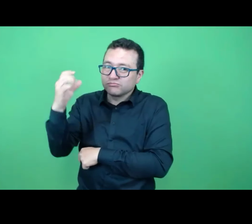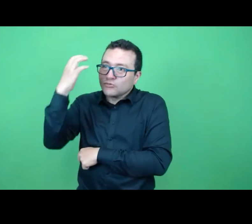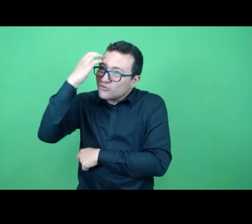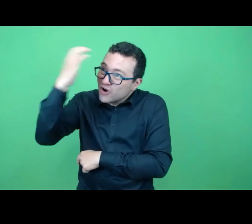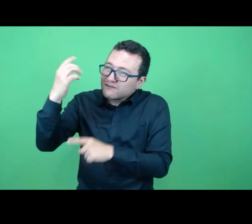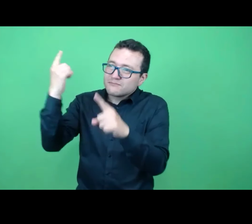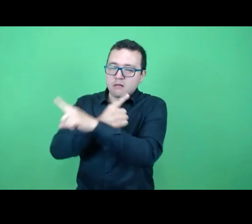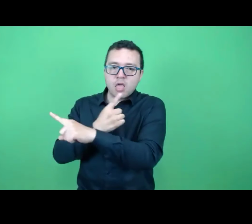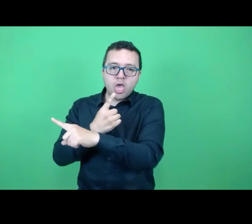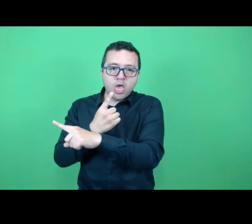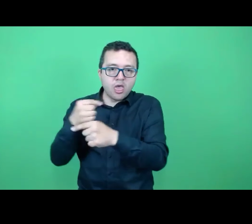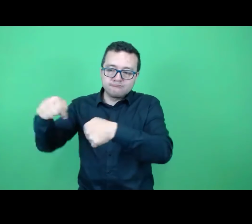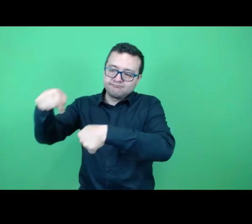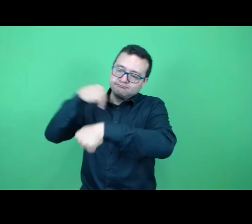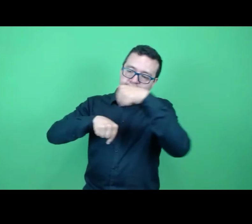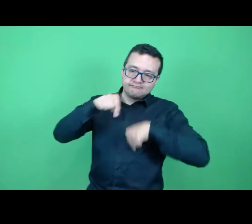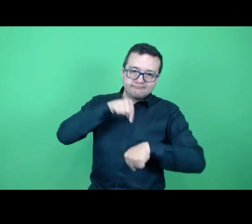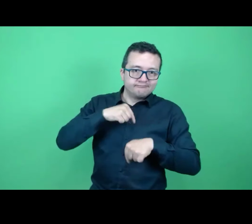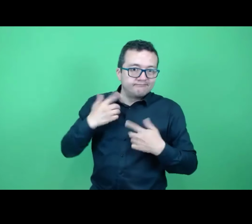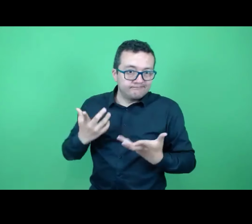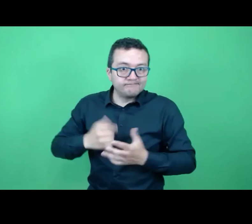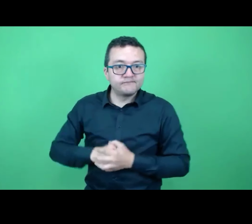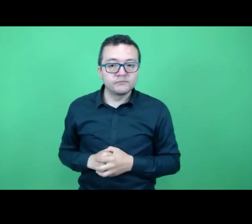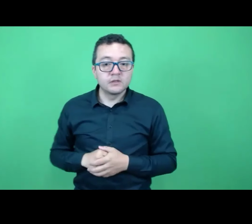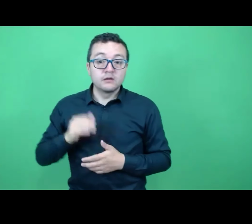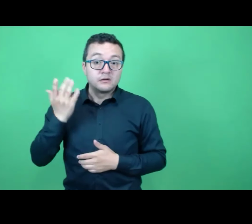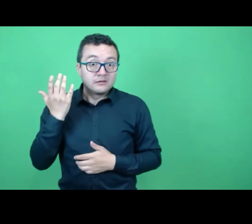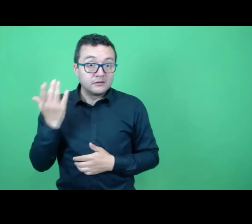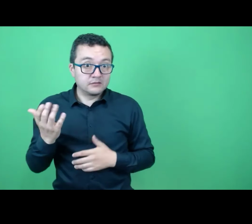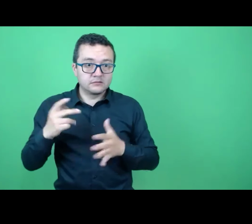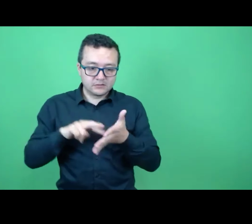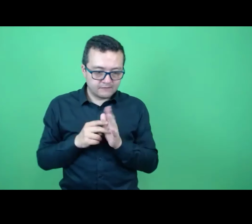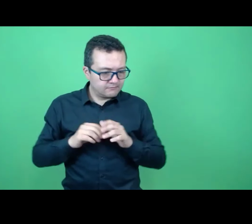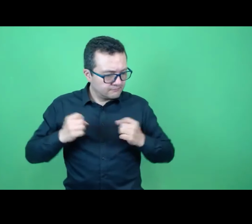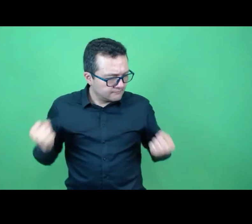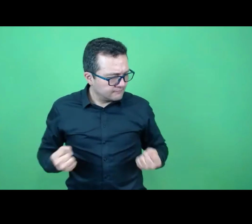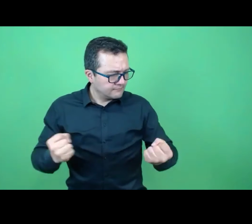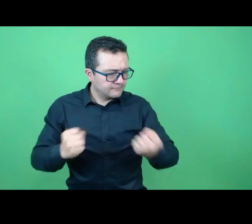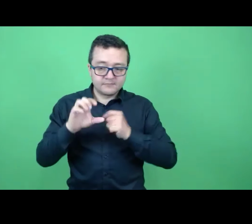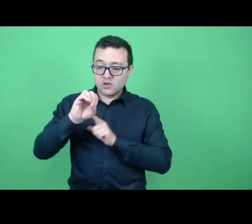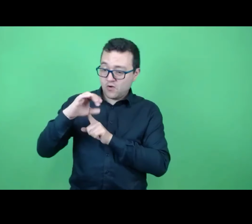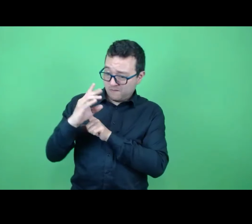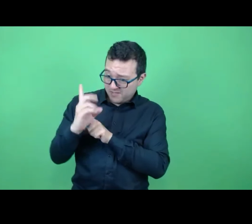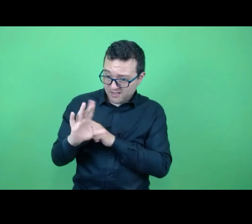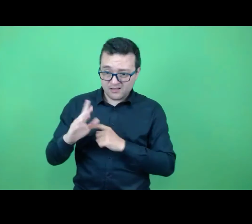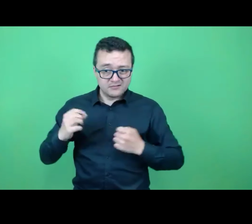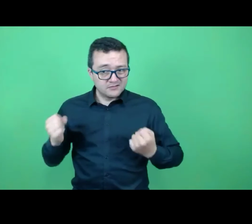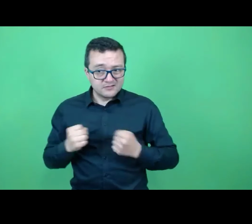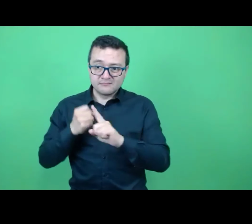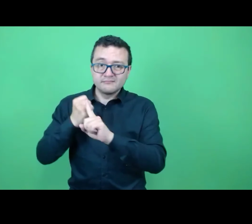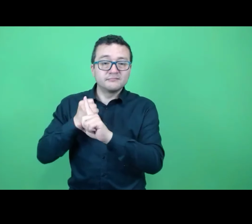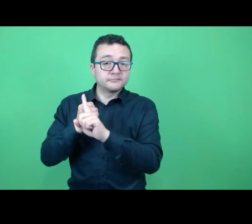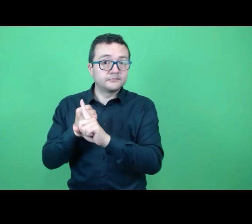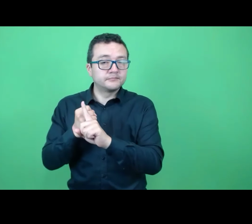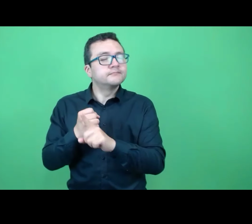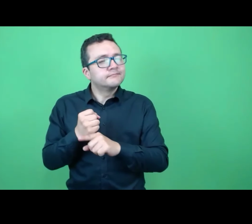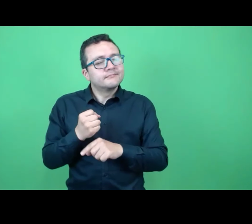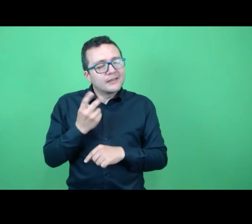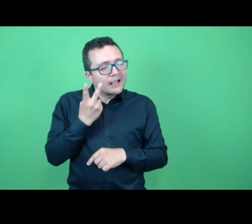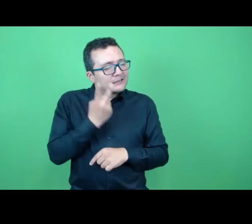for OPDs and that enabled greater advocacy success, when there were fewer resources